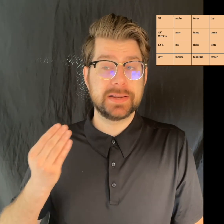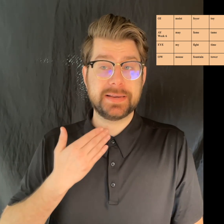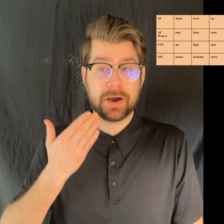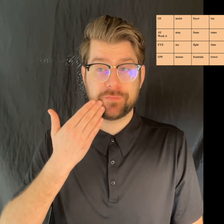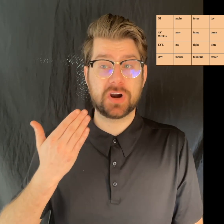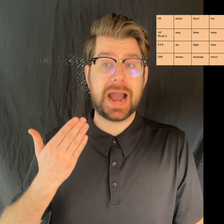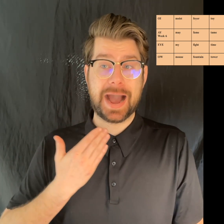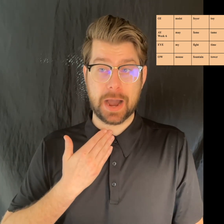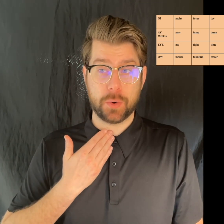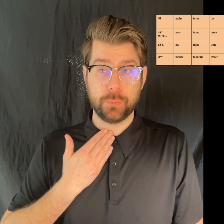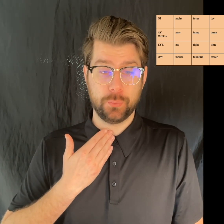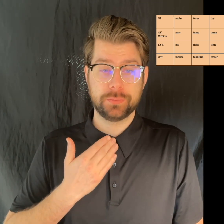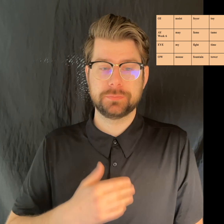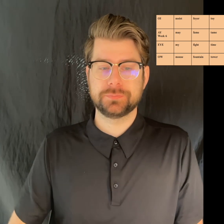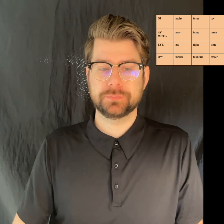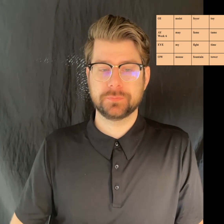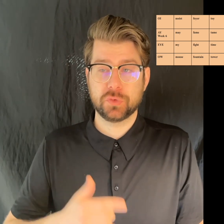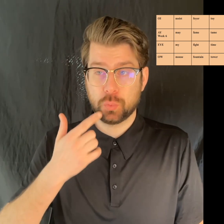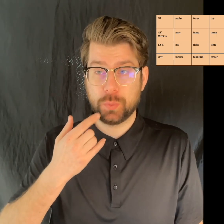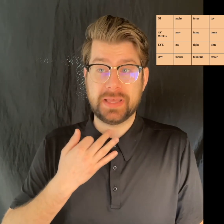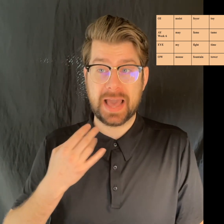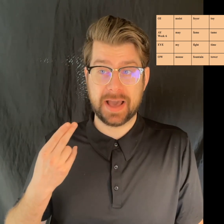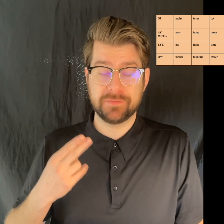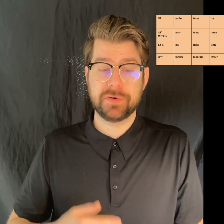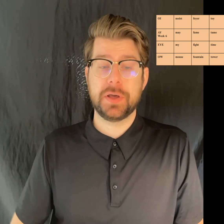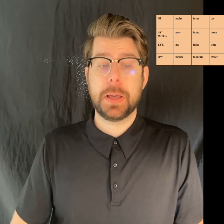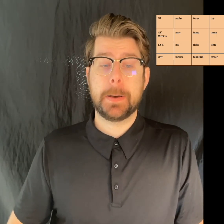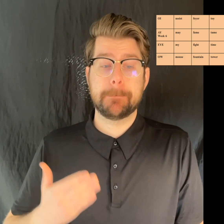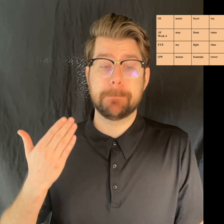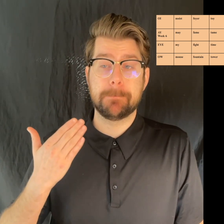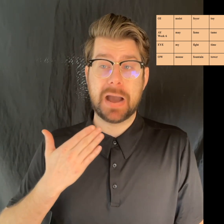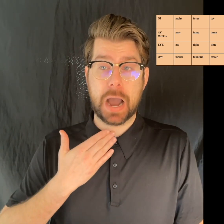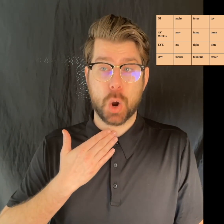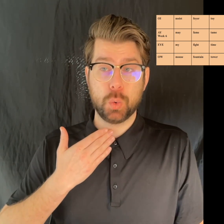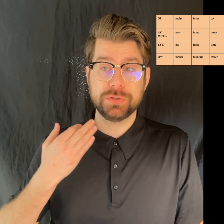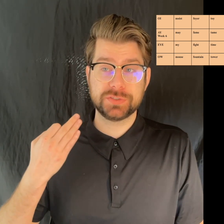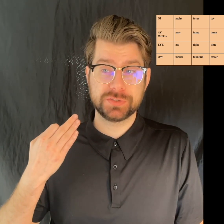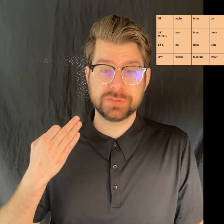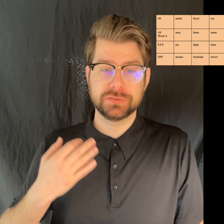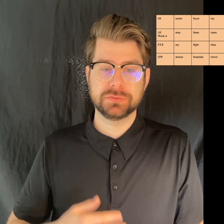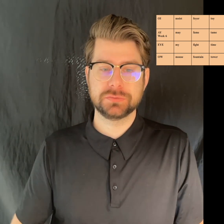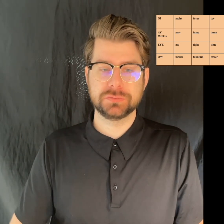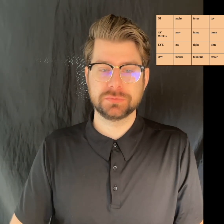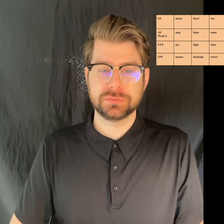Now for ow, we have mouse,